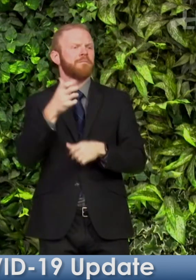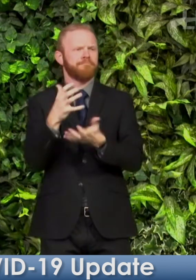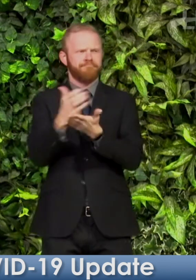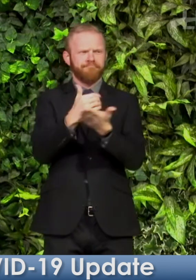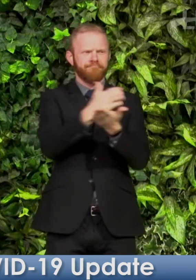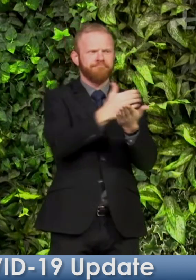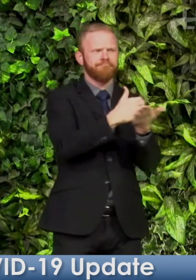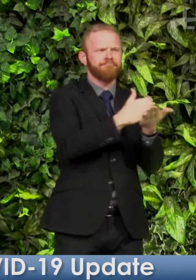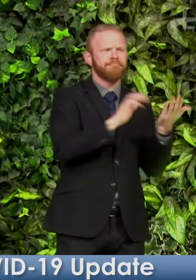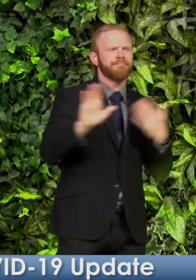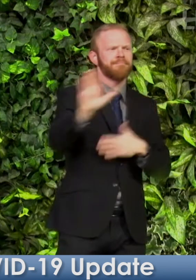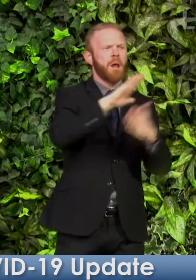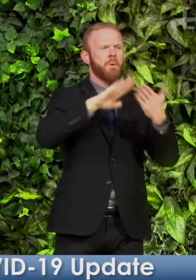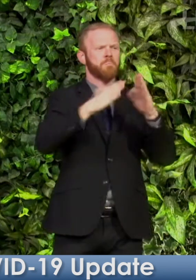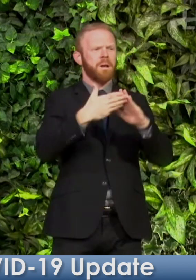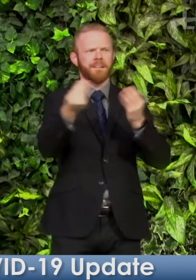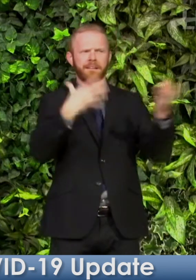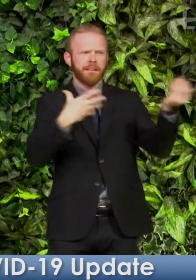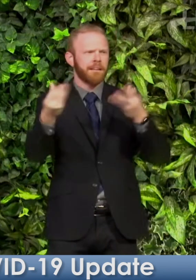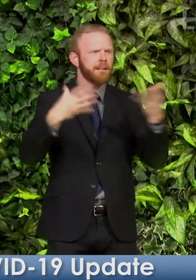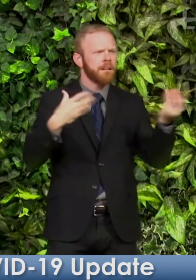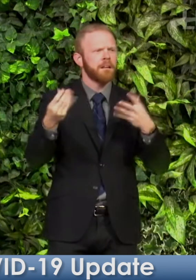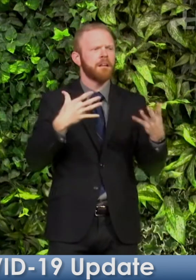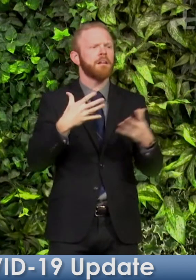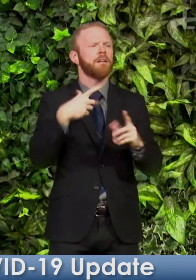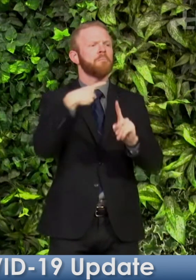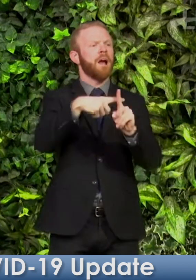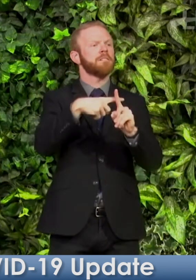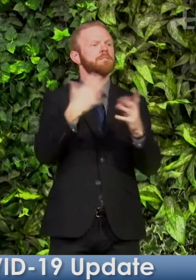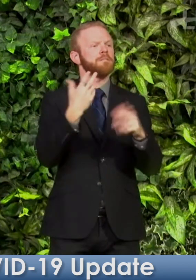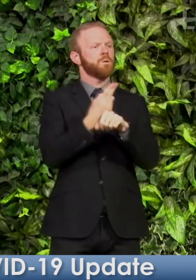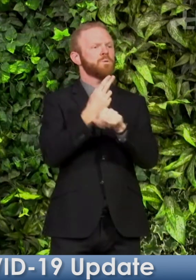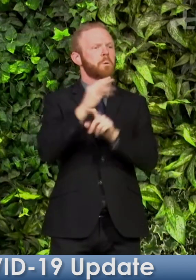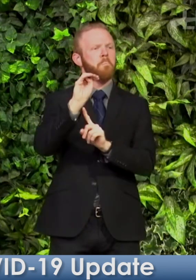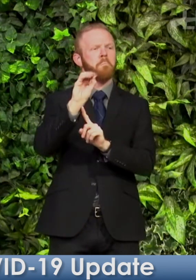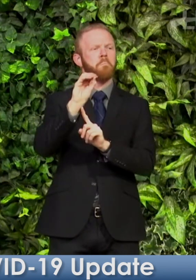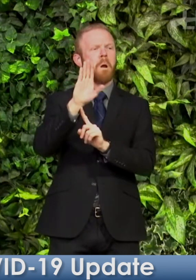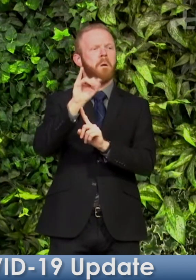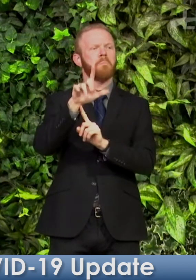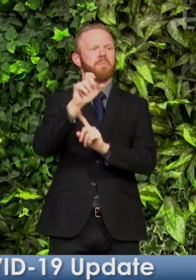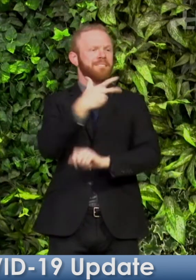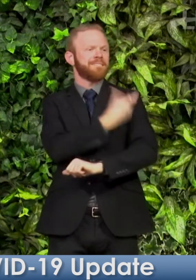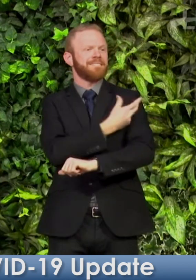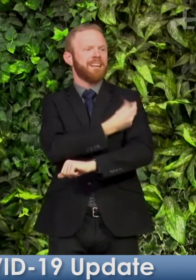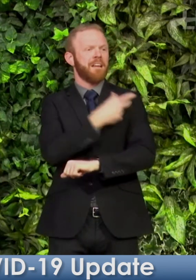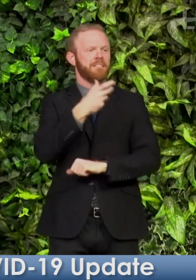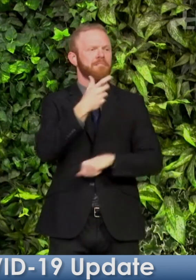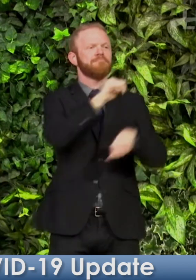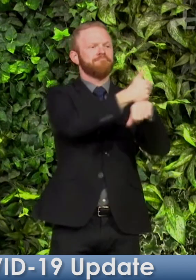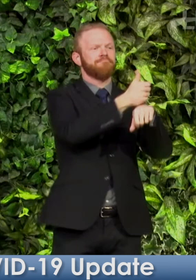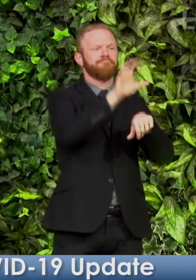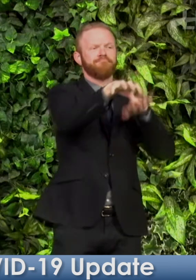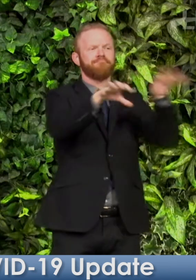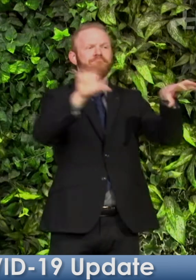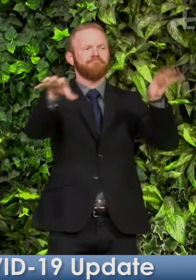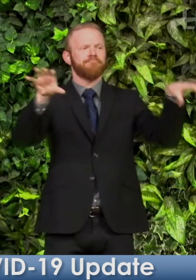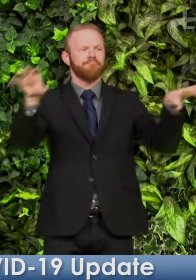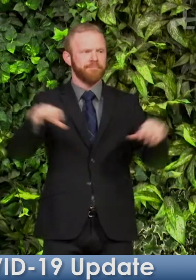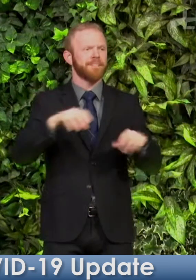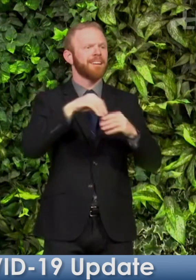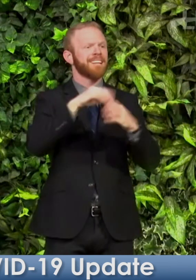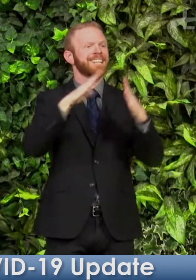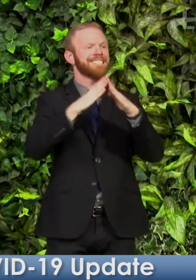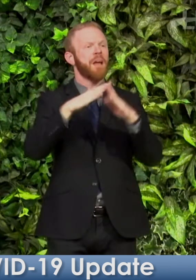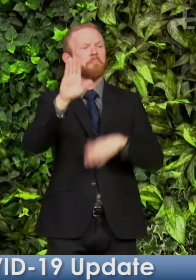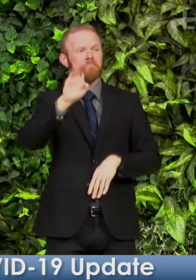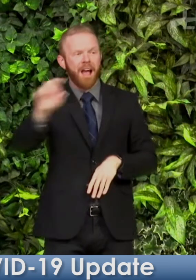mobile vaccine sites. I also want to thank the governor as well for having a mobile vaccine site in the city of Bell in the southeast communities, which is very,